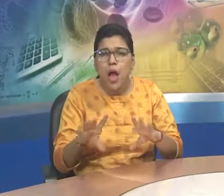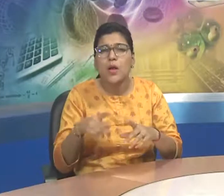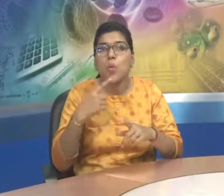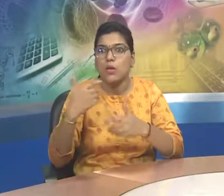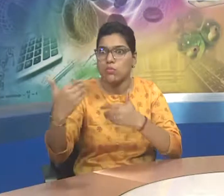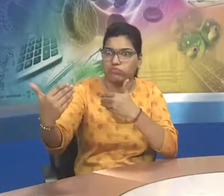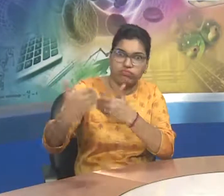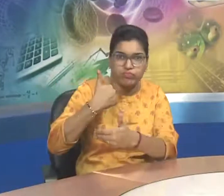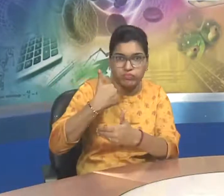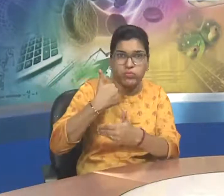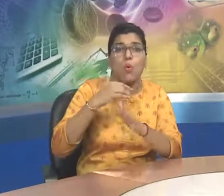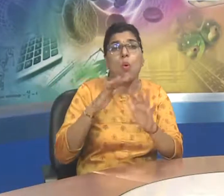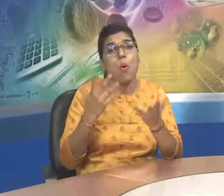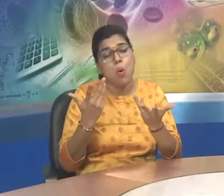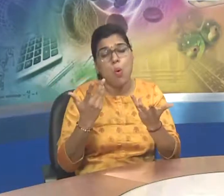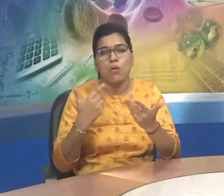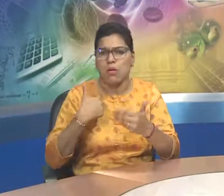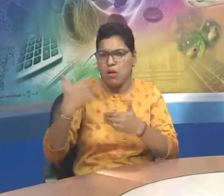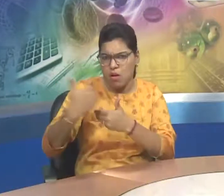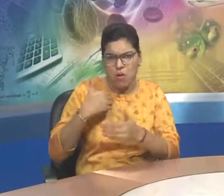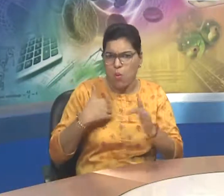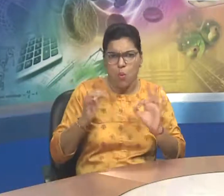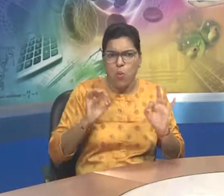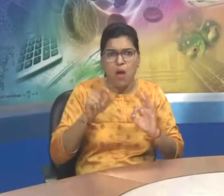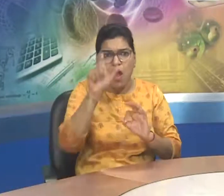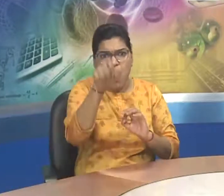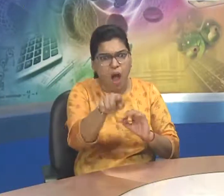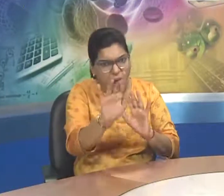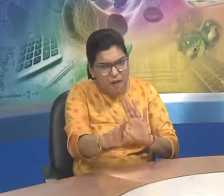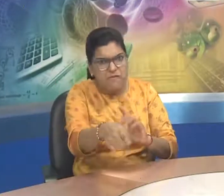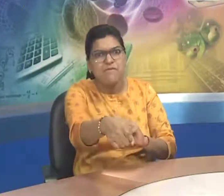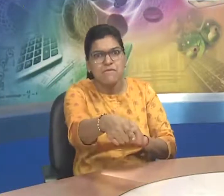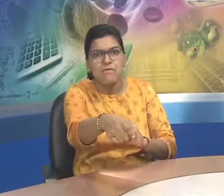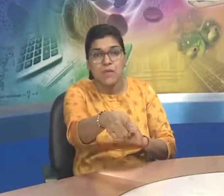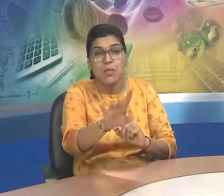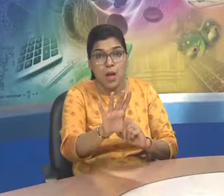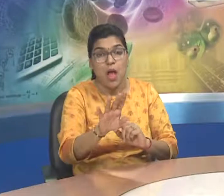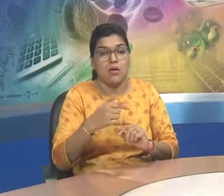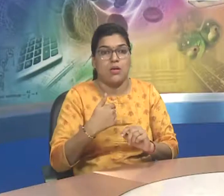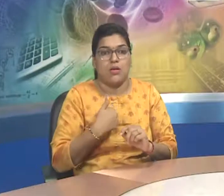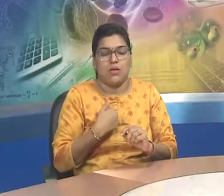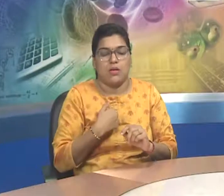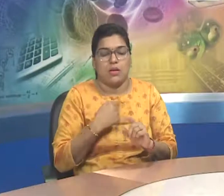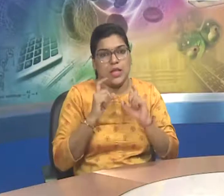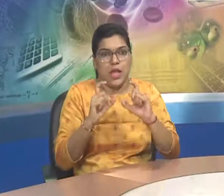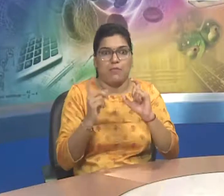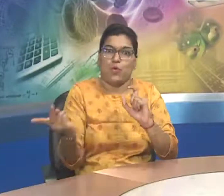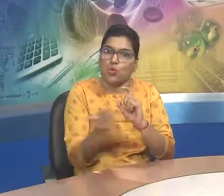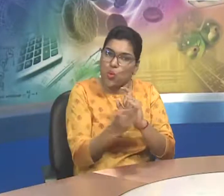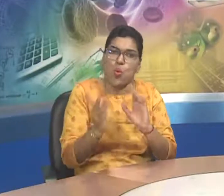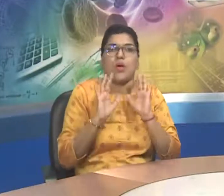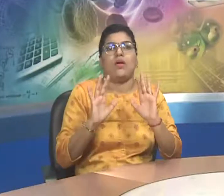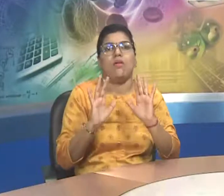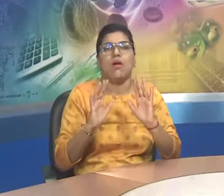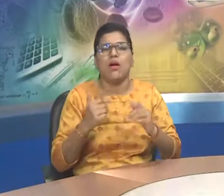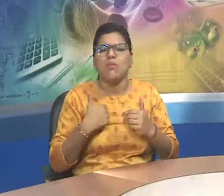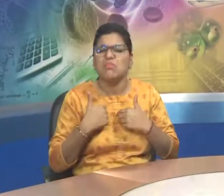Caring for both who the infected and the affected